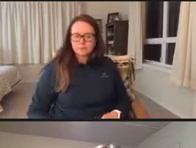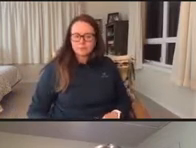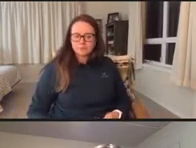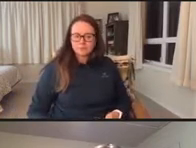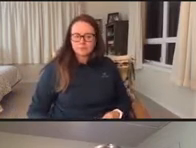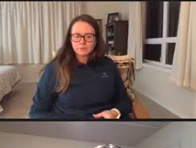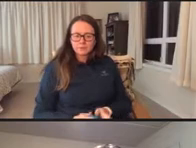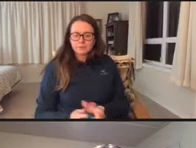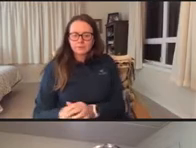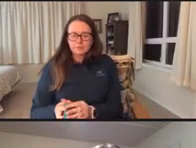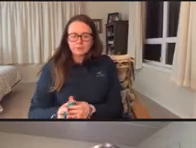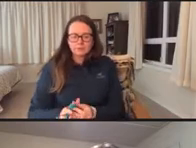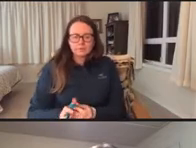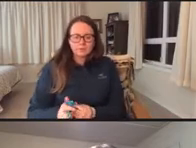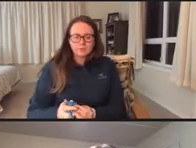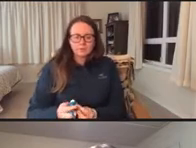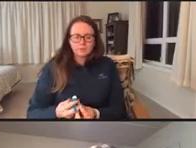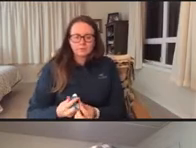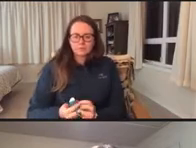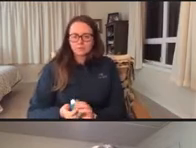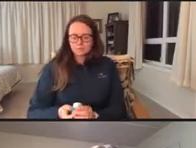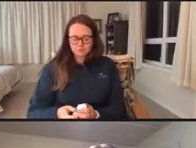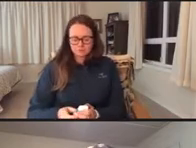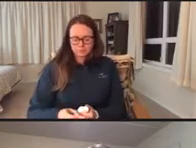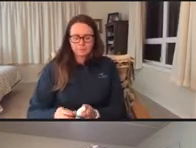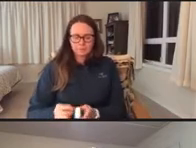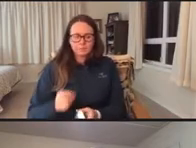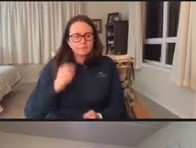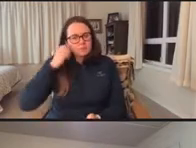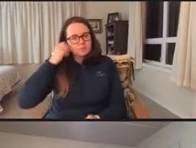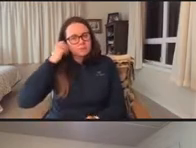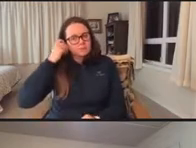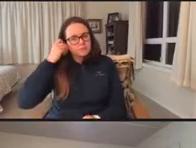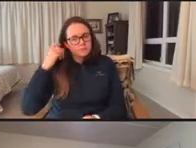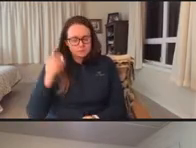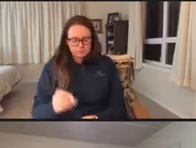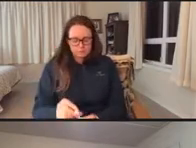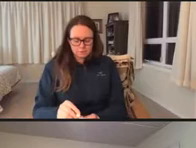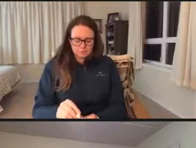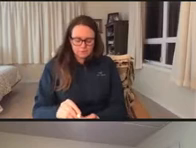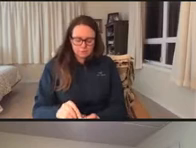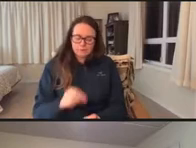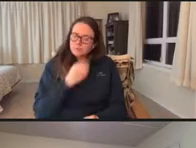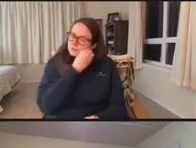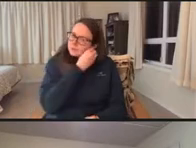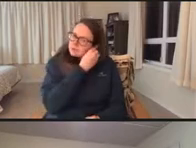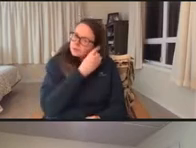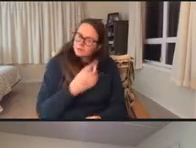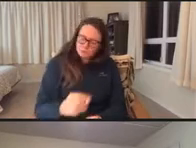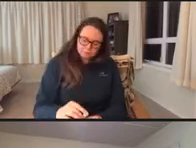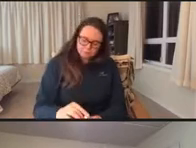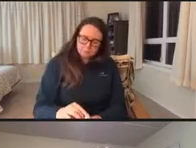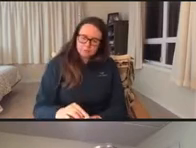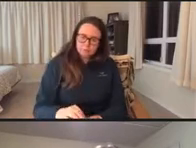any diagnosis, like other diagnosis like visual impairment? So sometimes with a hearing disability, there may